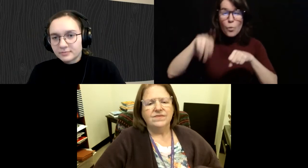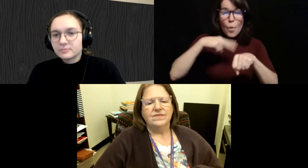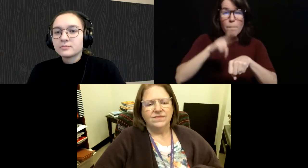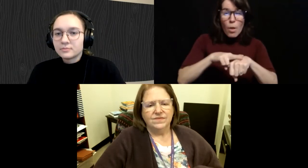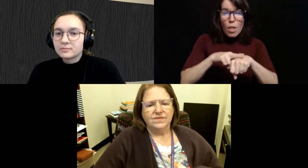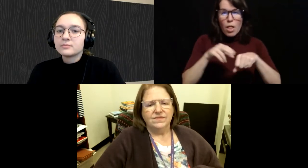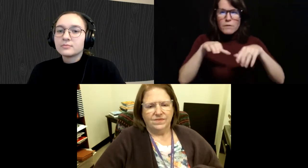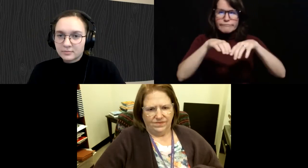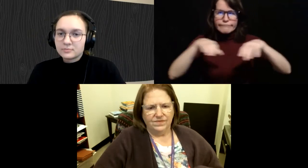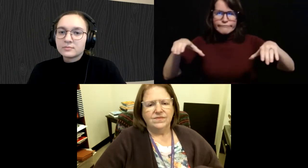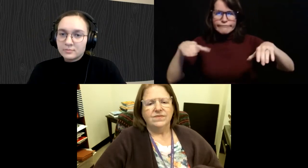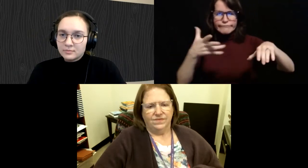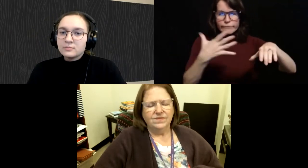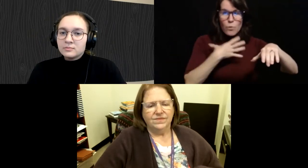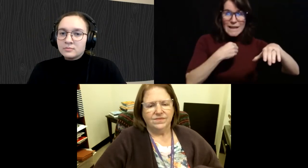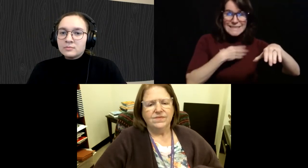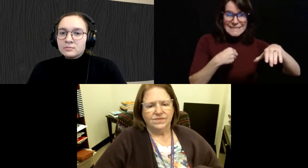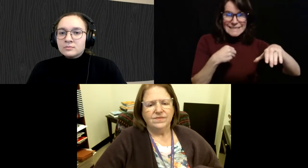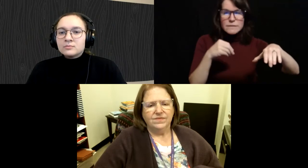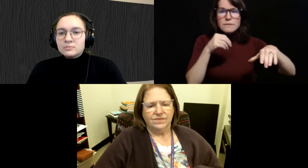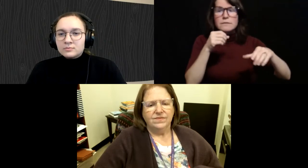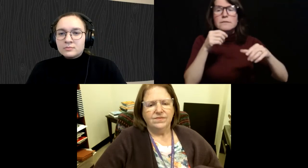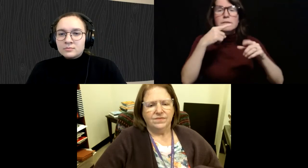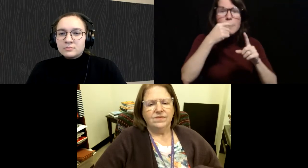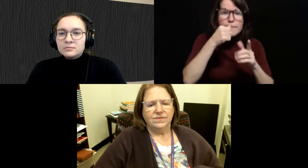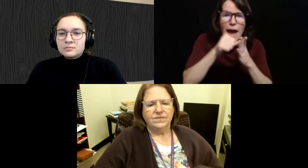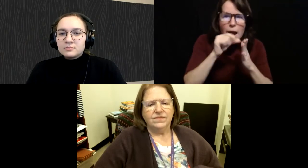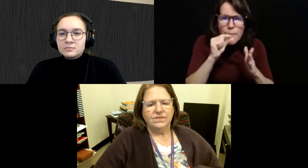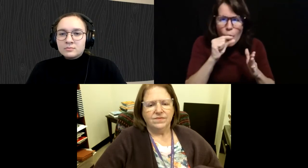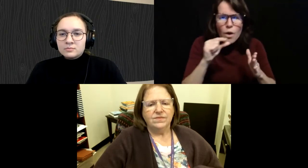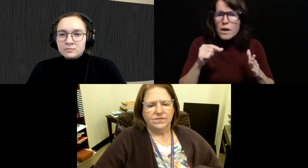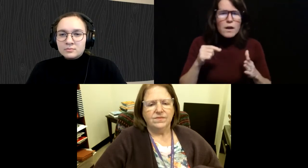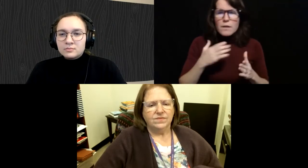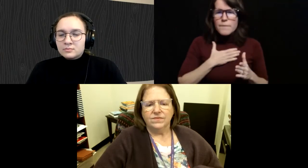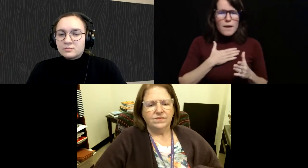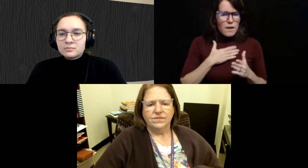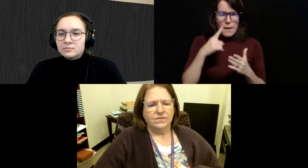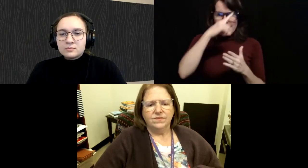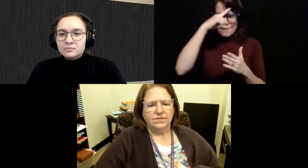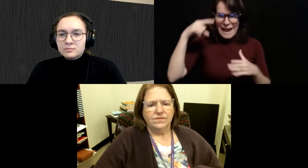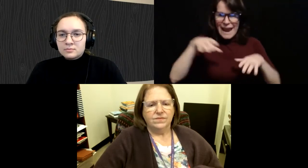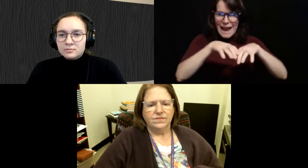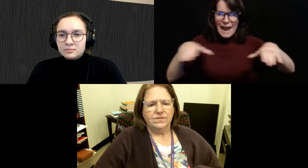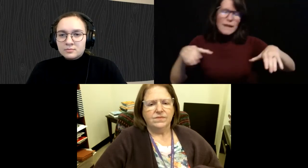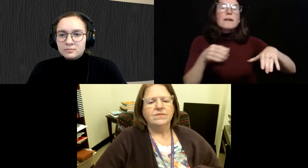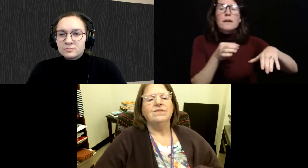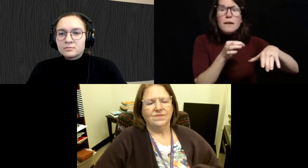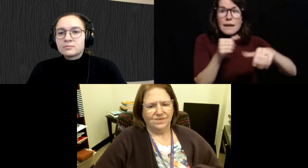keyboard. It's like a normal keyboard, but it is white. The letters are not small, however.